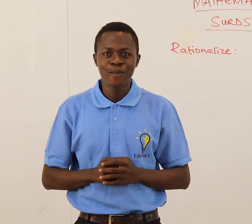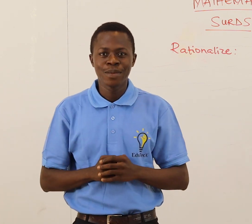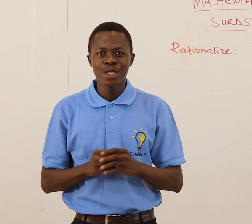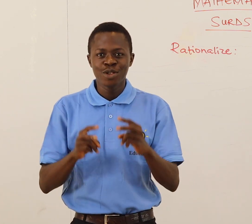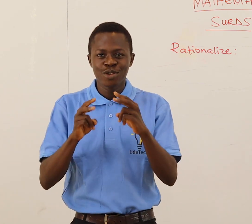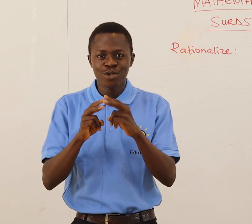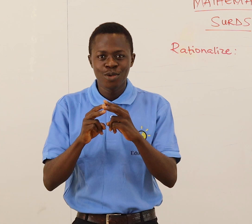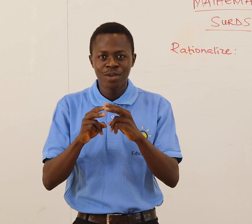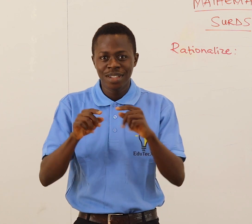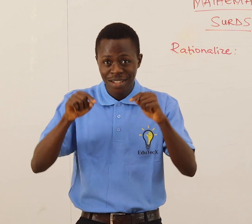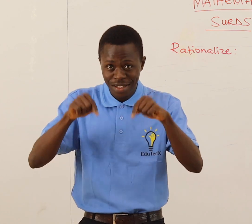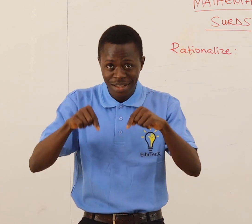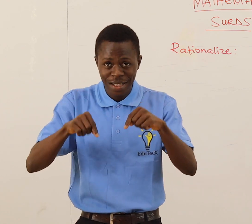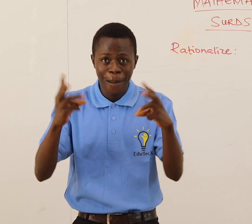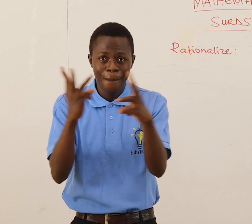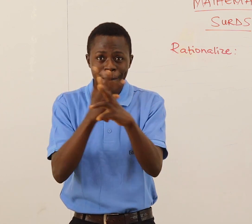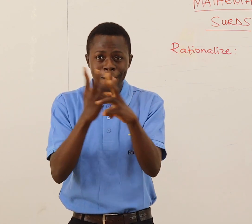So, in today's math class,